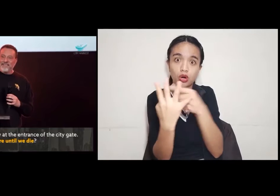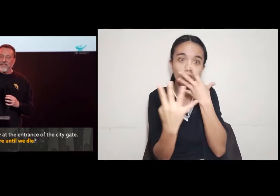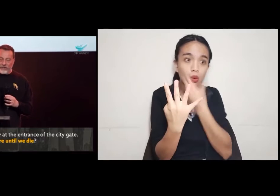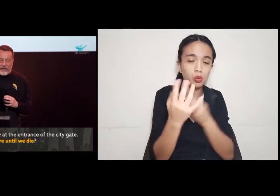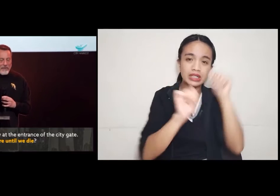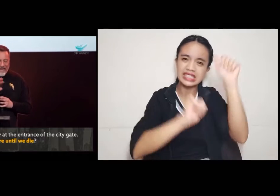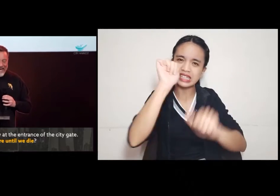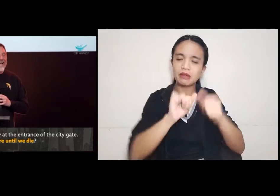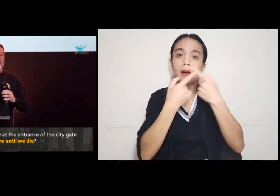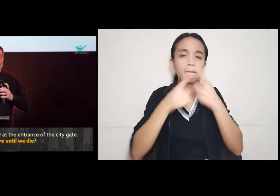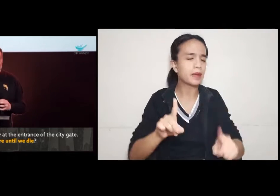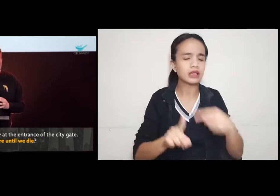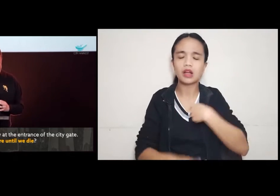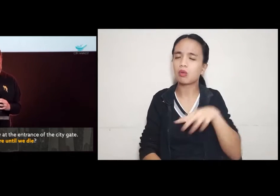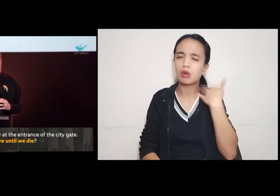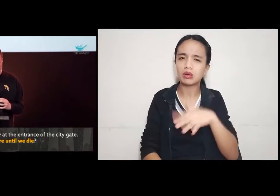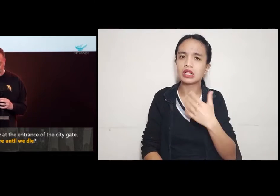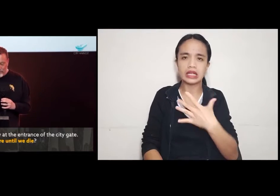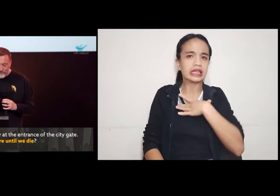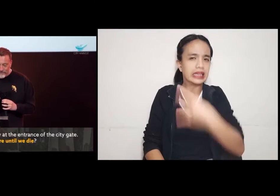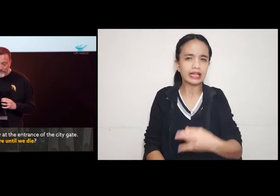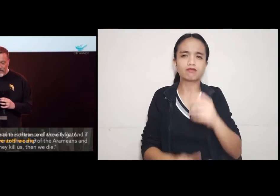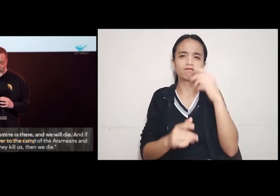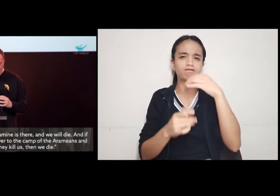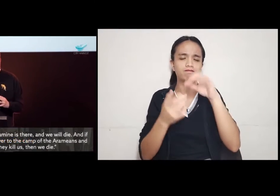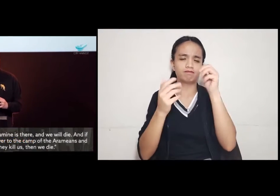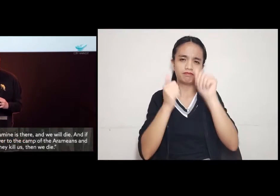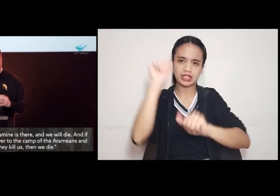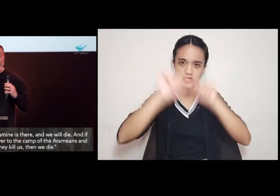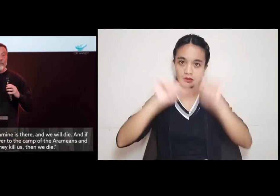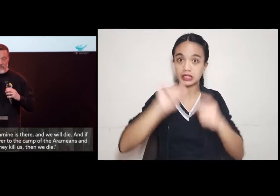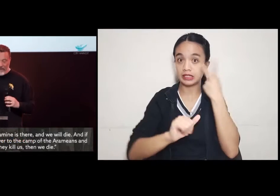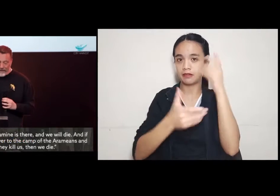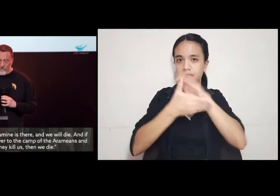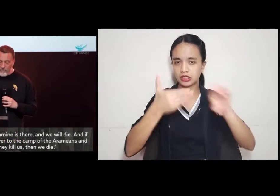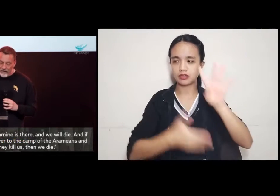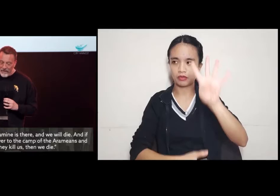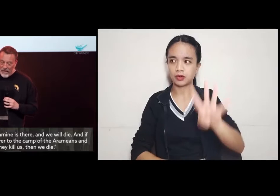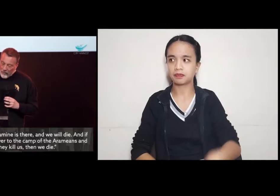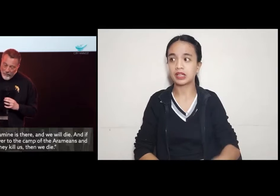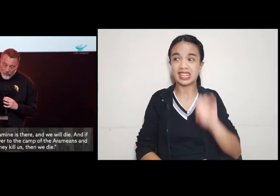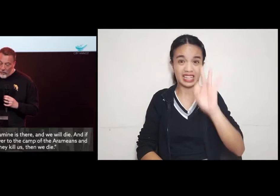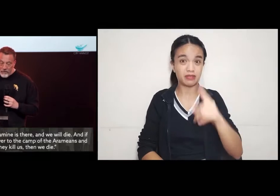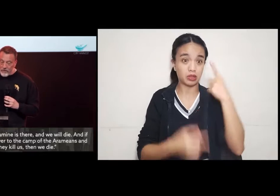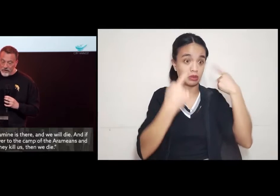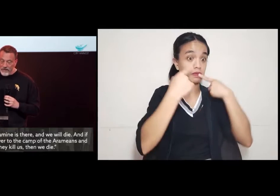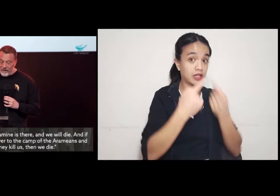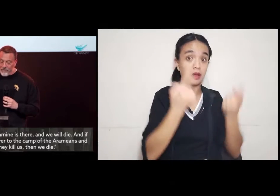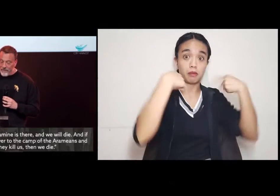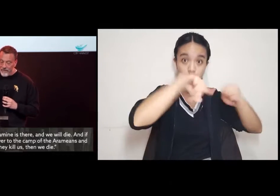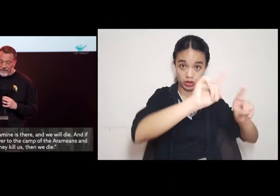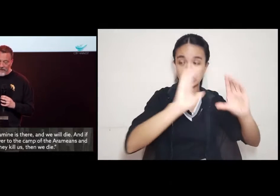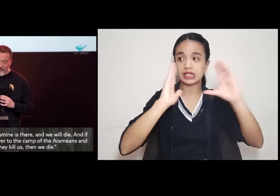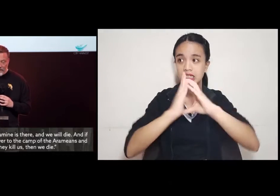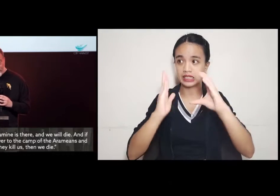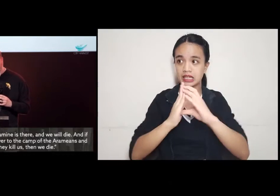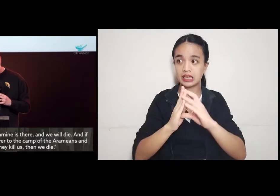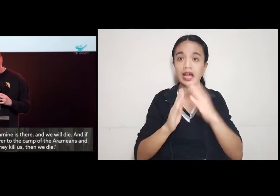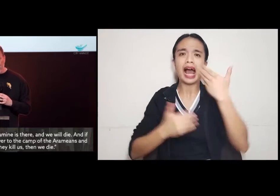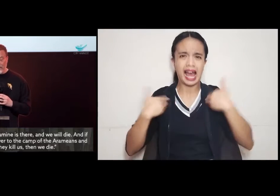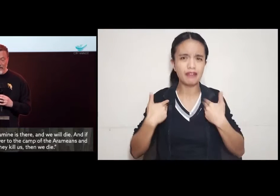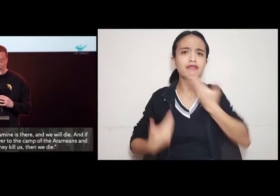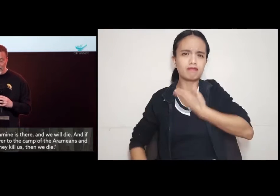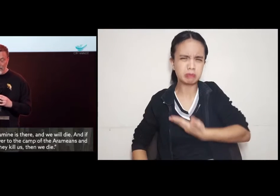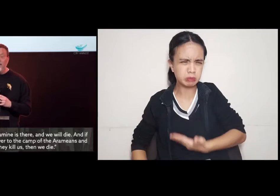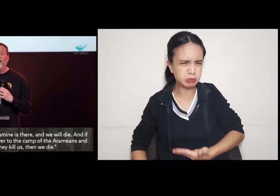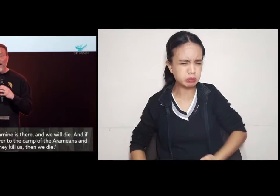actually assessed it this way, but I just love this assessment. Verse 4, if we say, we will go into the city, the